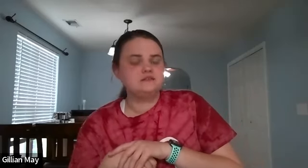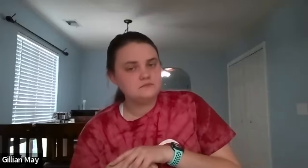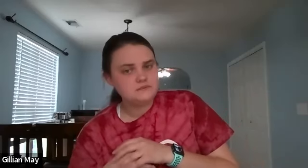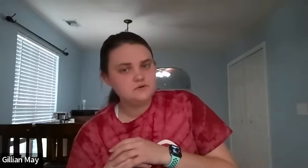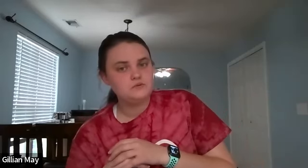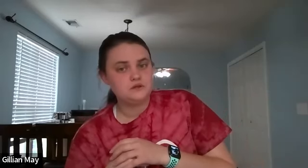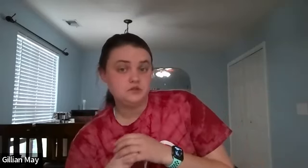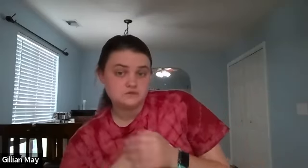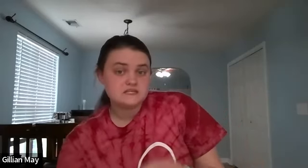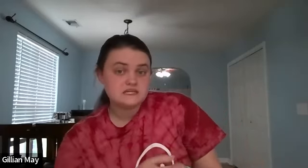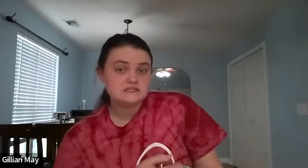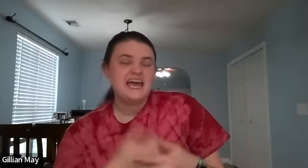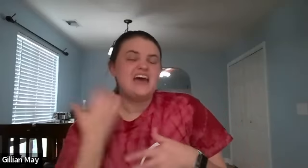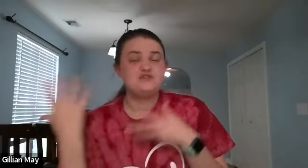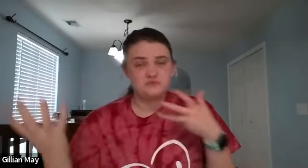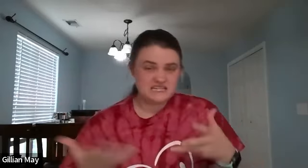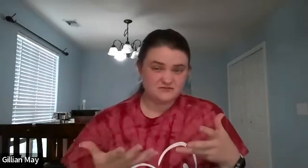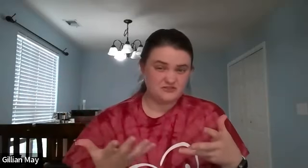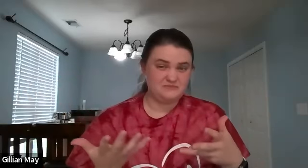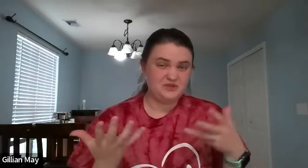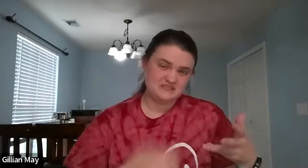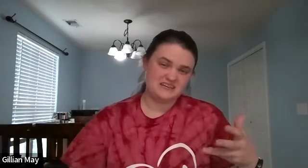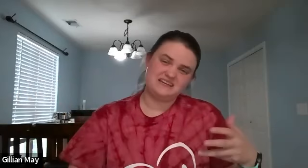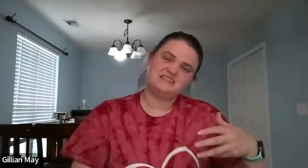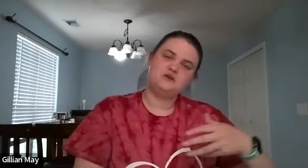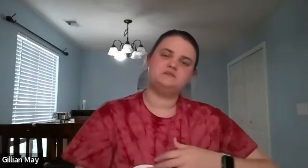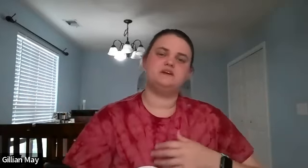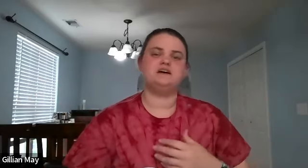Some people will use it, and the reason for them using it is not always because,